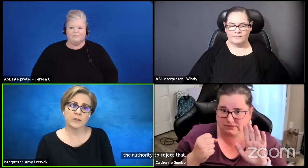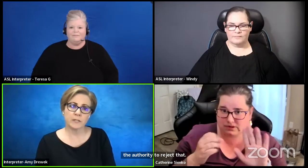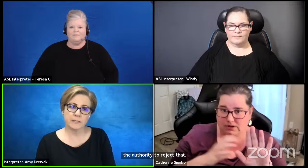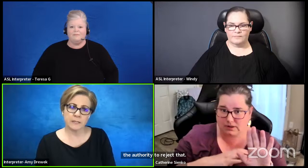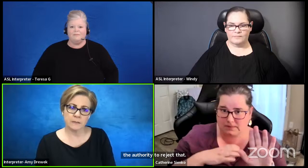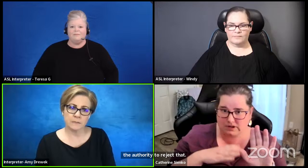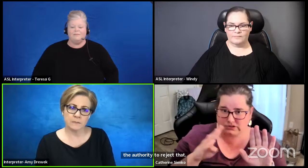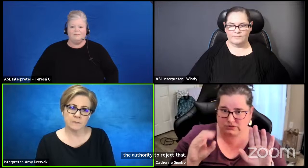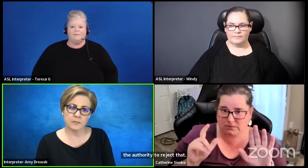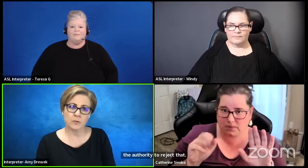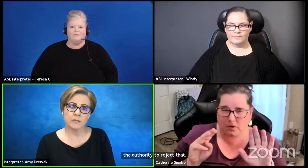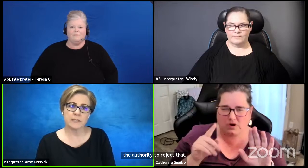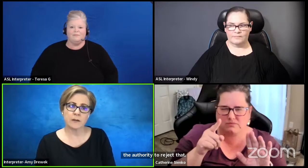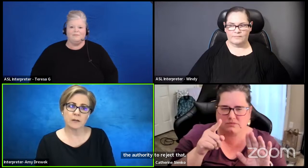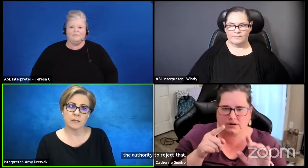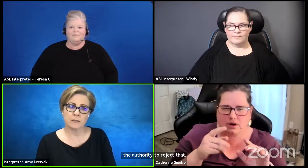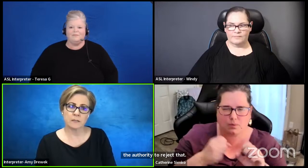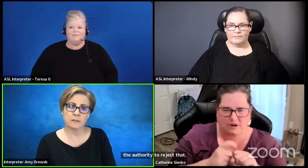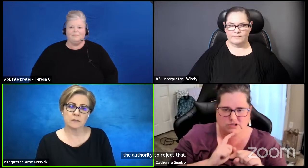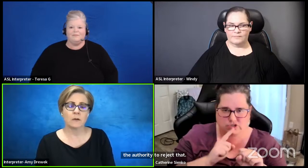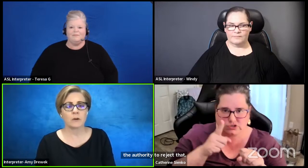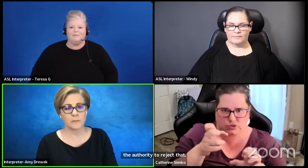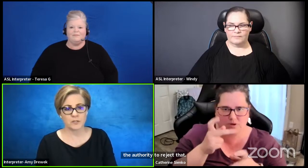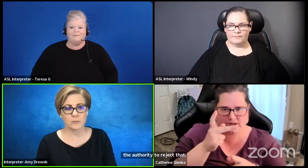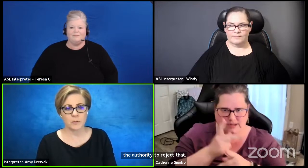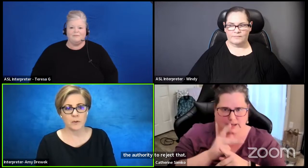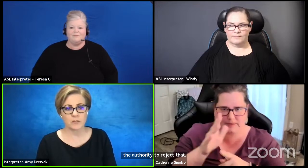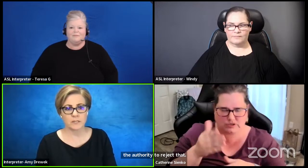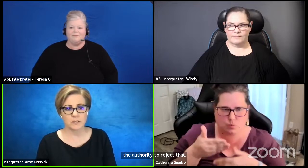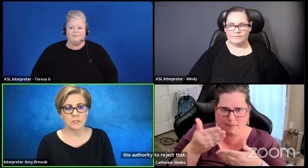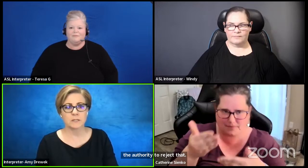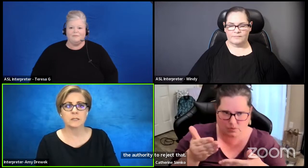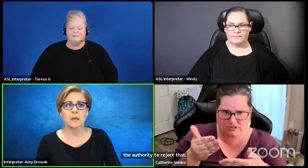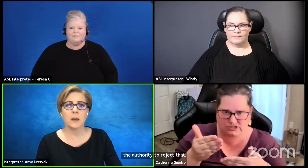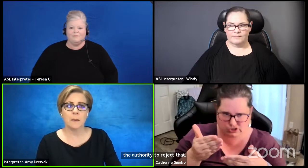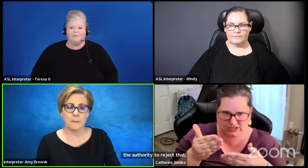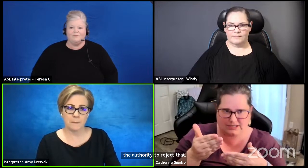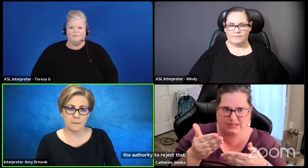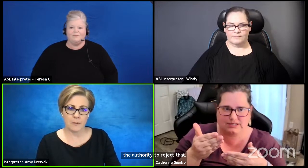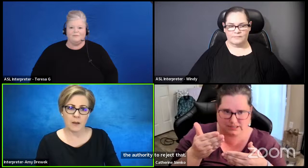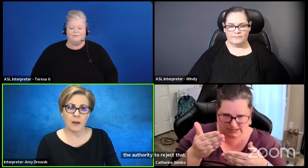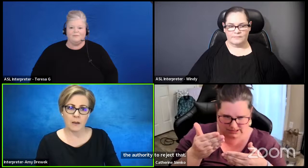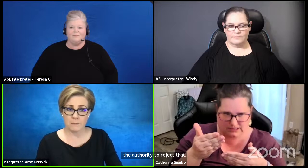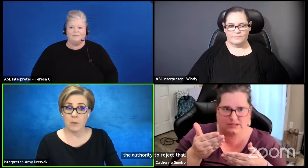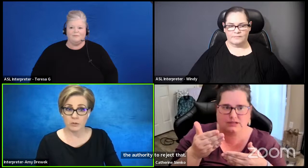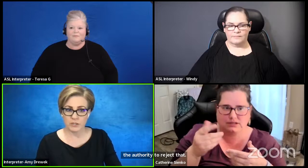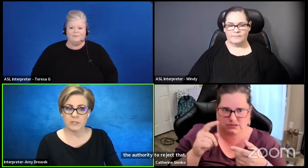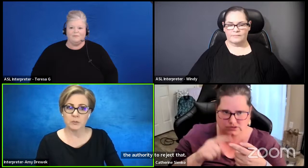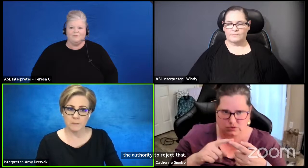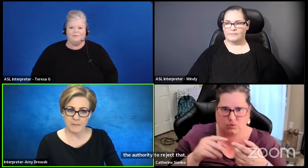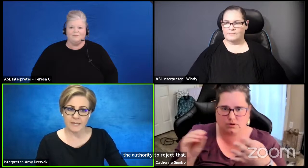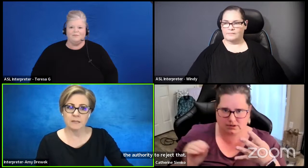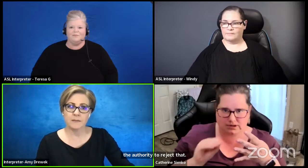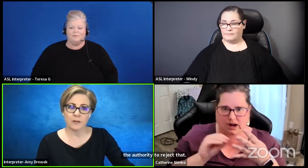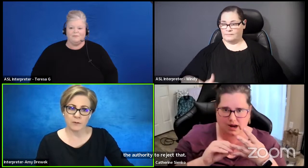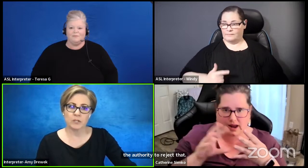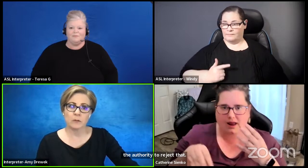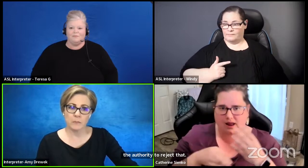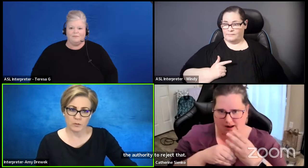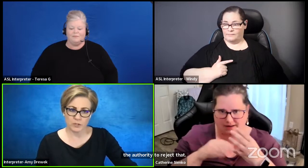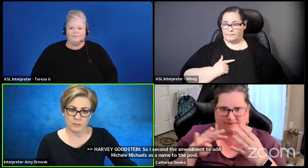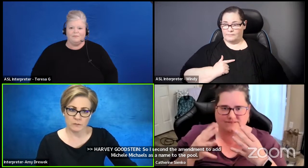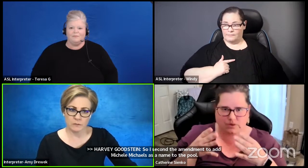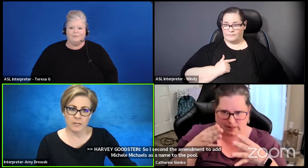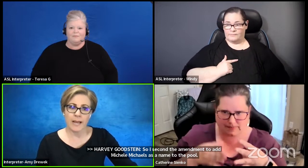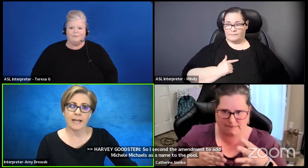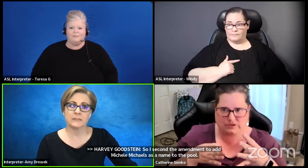Thank you, Commissioner Goodstein. So Sarah's or Commissioner Bolmarsich's motion to amend